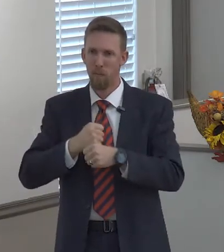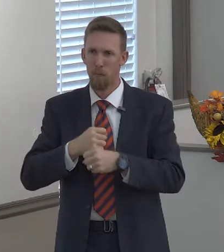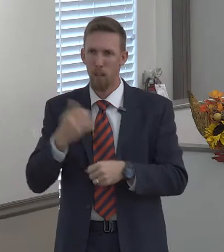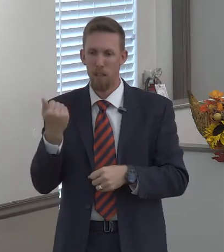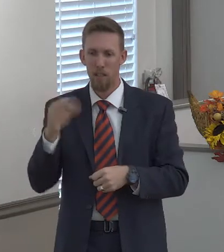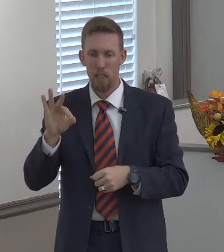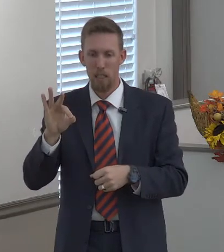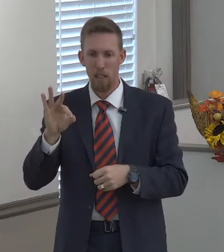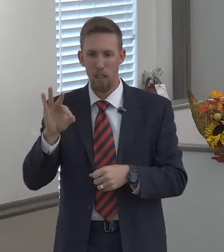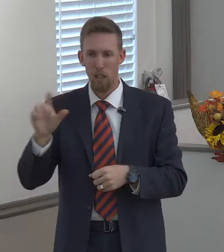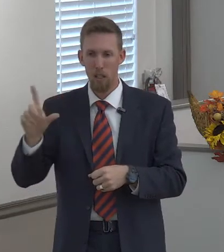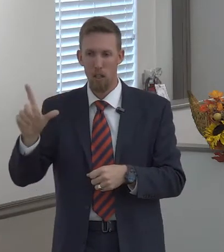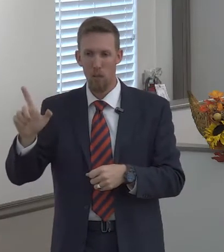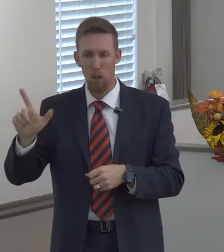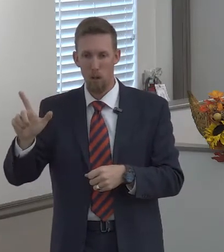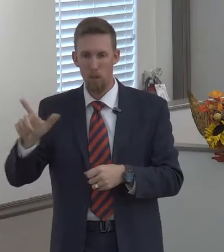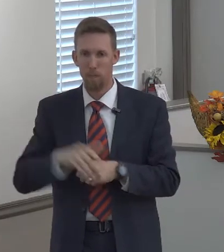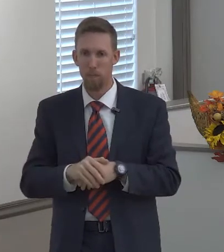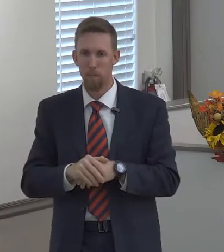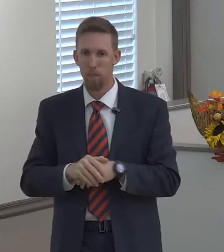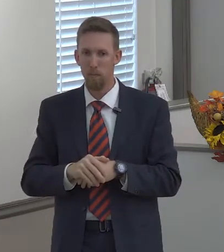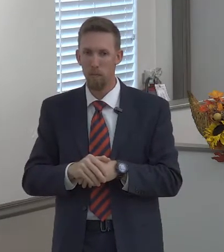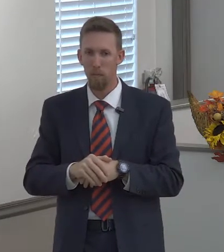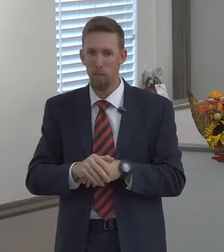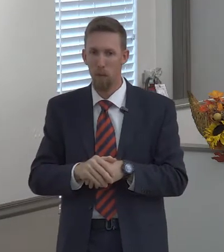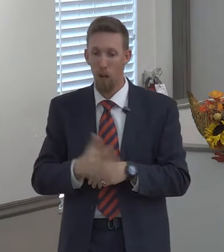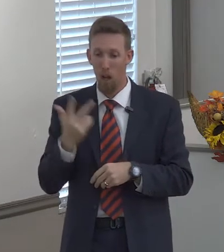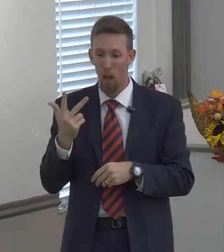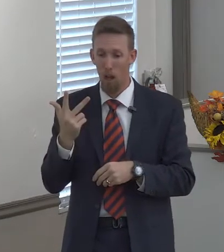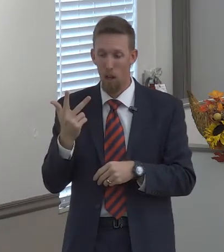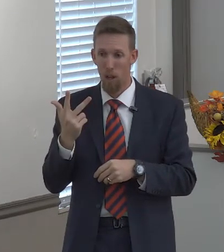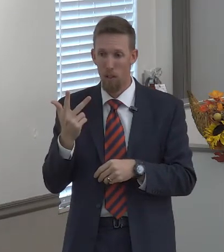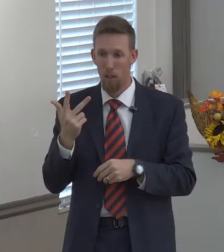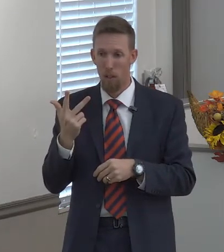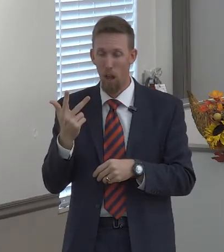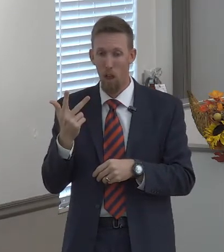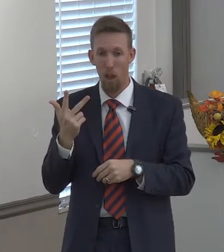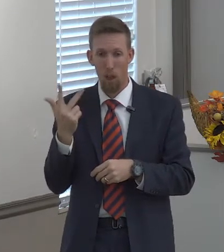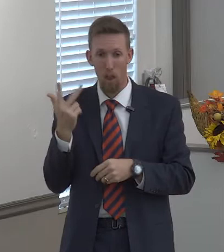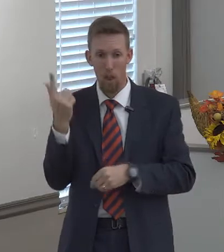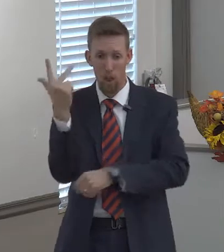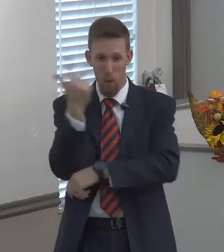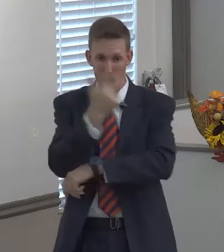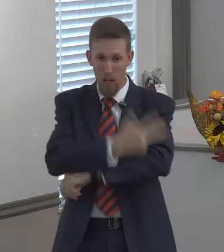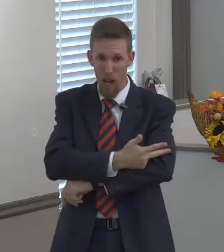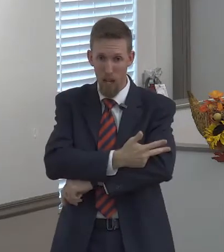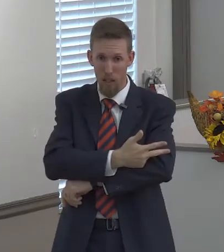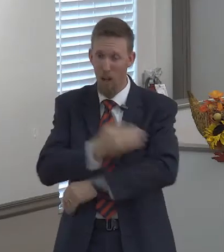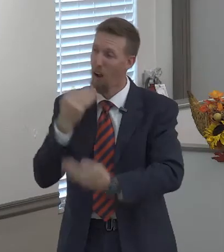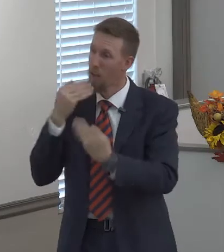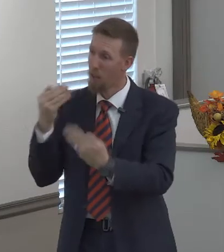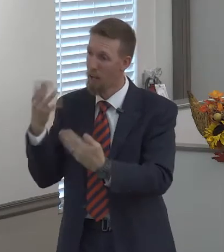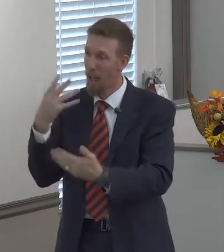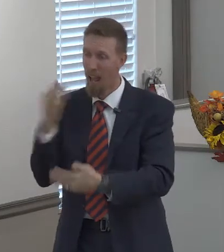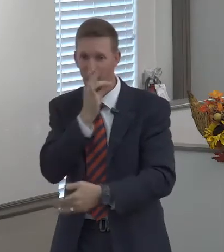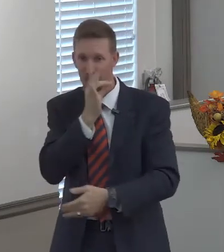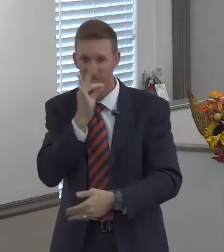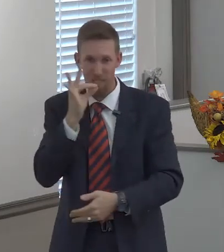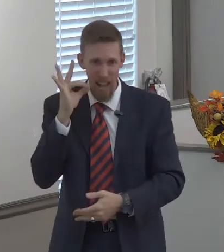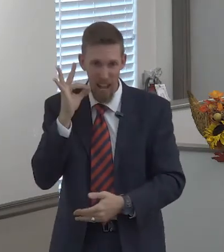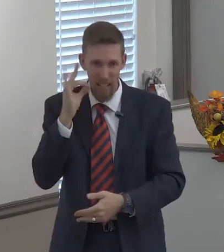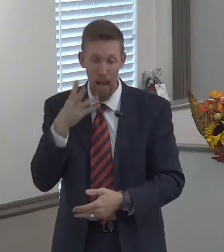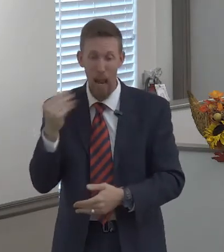even myself. You know, Pastor Randall, how many times, I mean, you're always seeking God for something. You're always asking God to provide. You're always asking God to do this, asking God